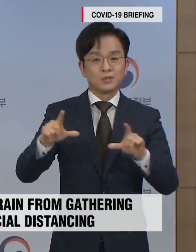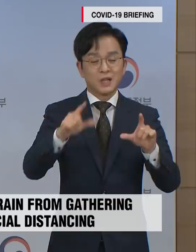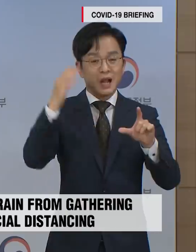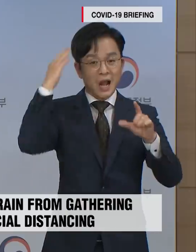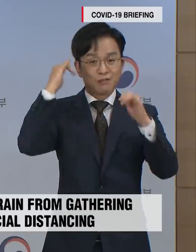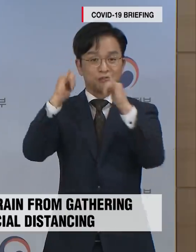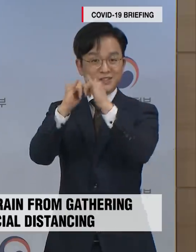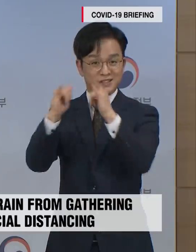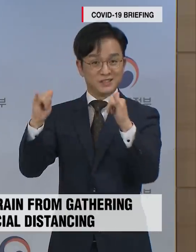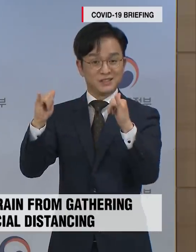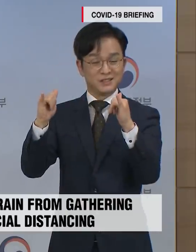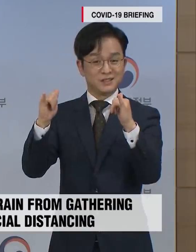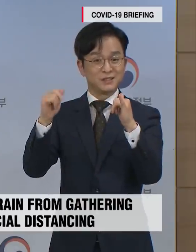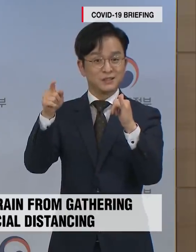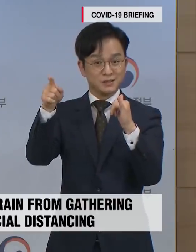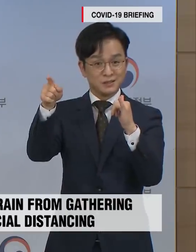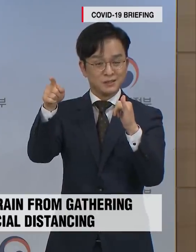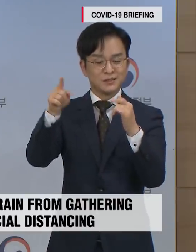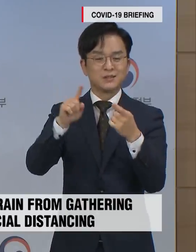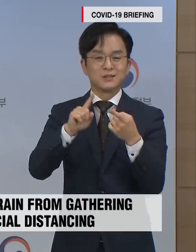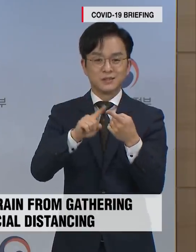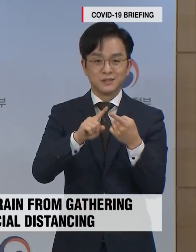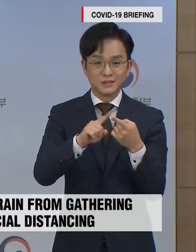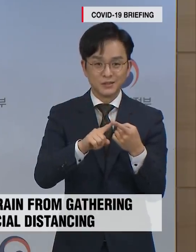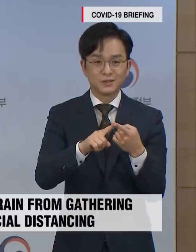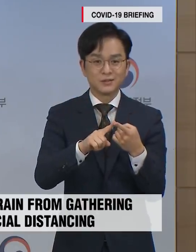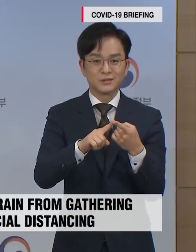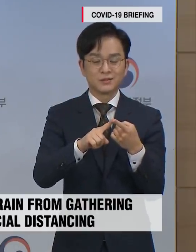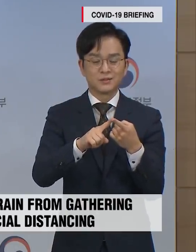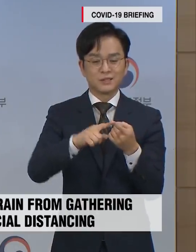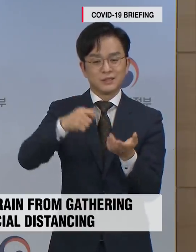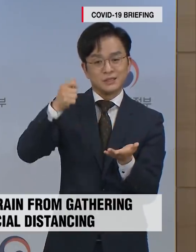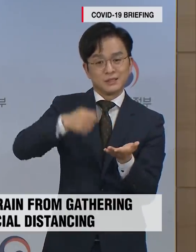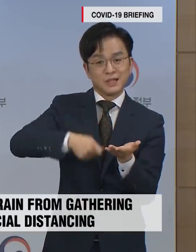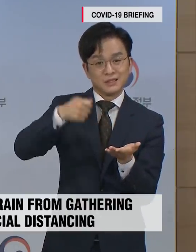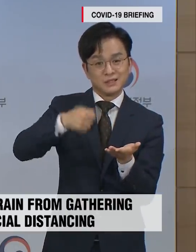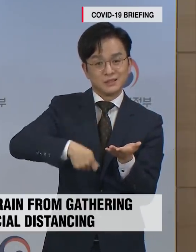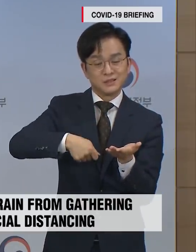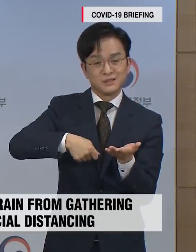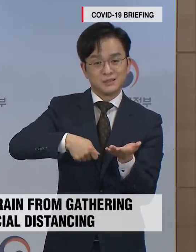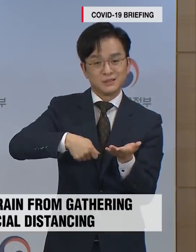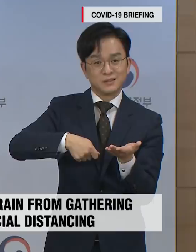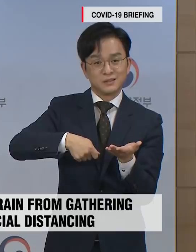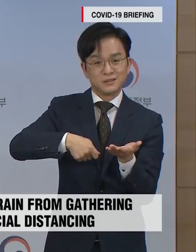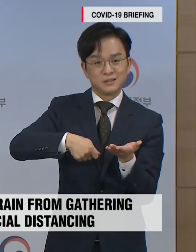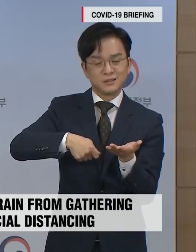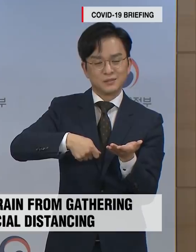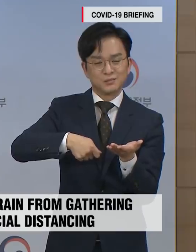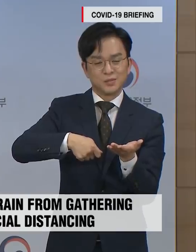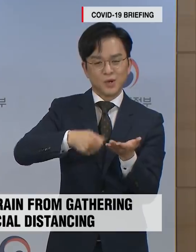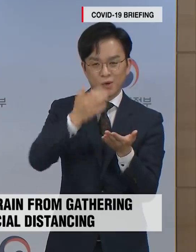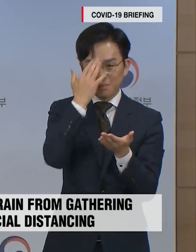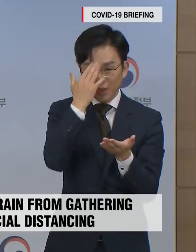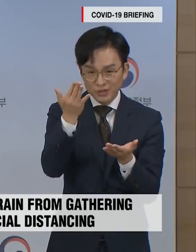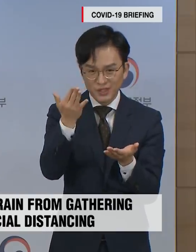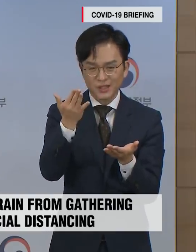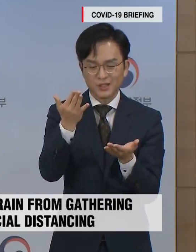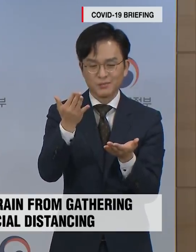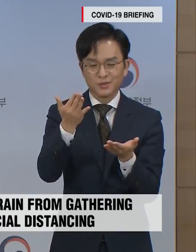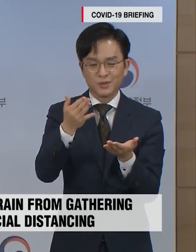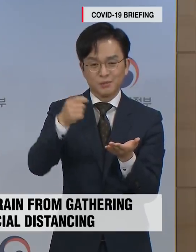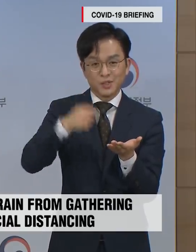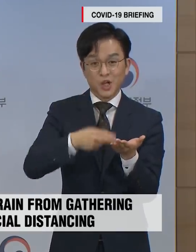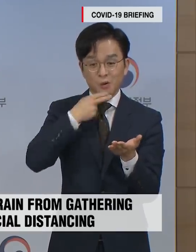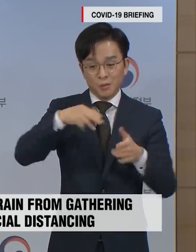So for those countries that are banning Korean nationals from entering, we are also going to have